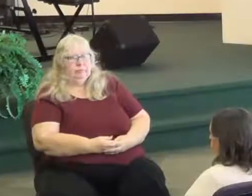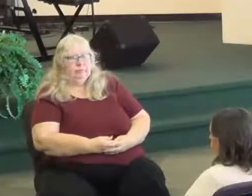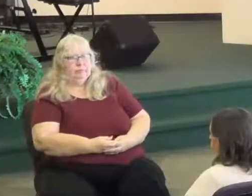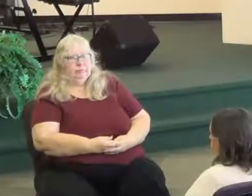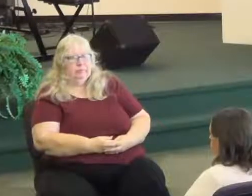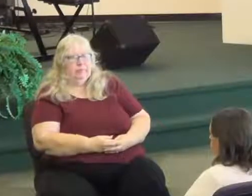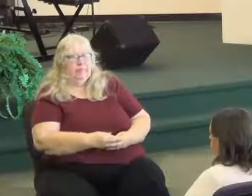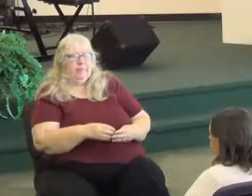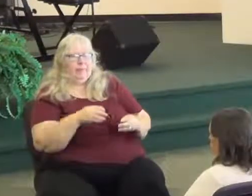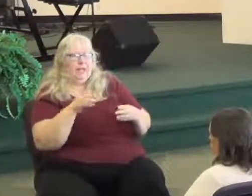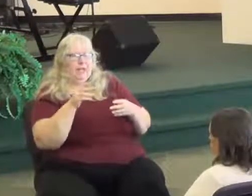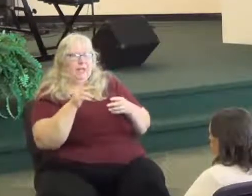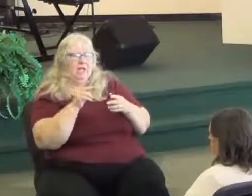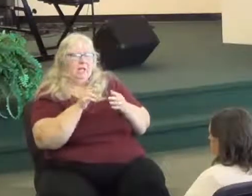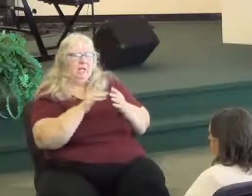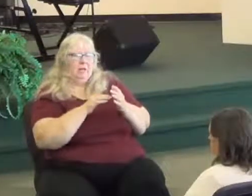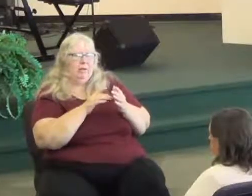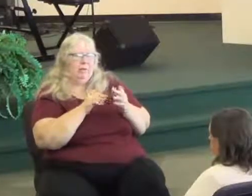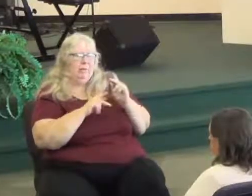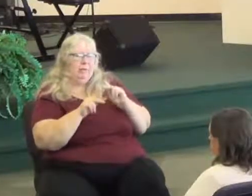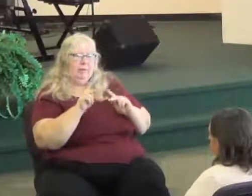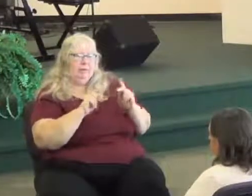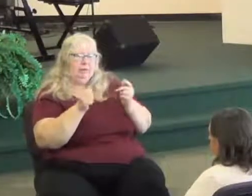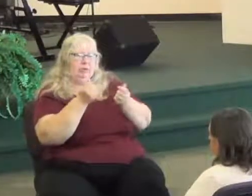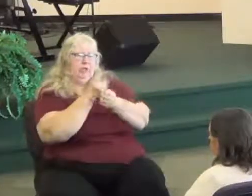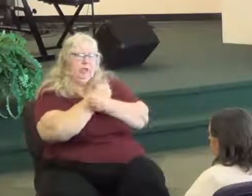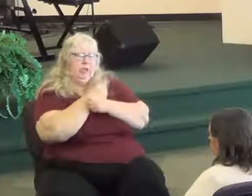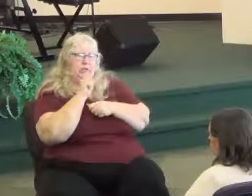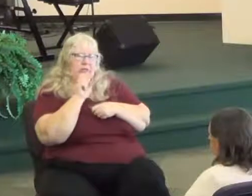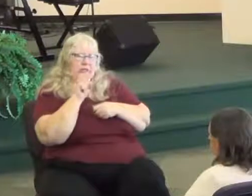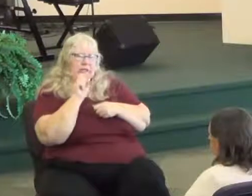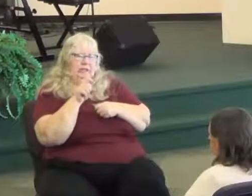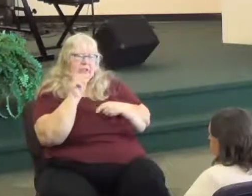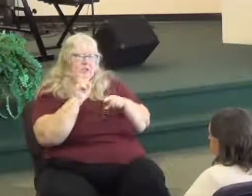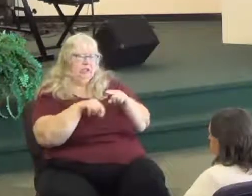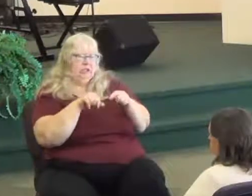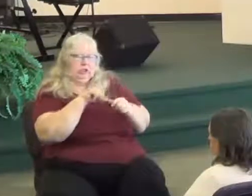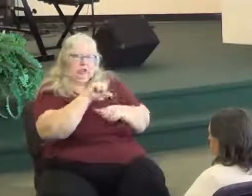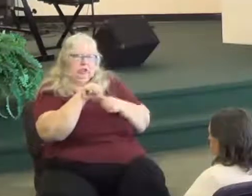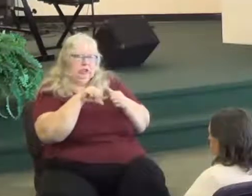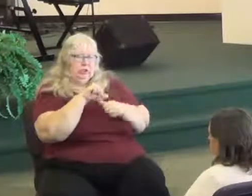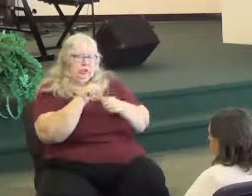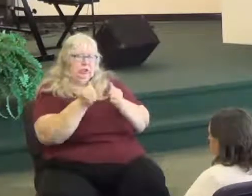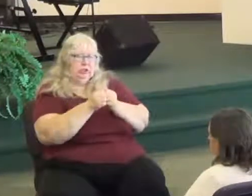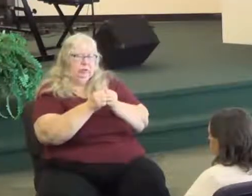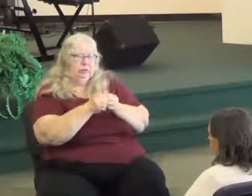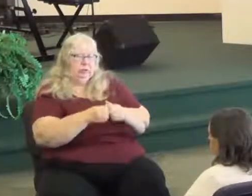People that you loved and needed most, you couldn't even be around them. This would have been awful.